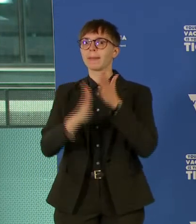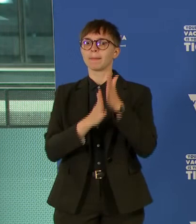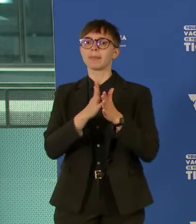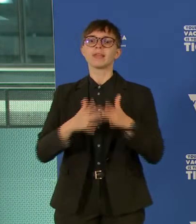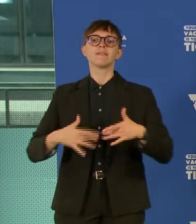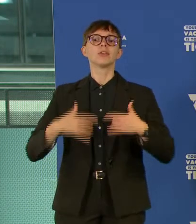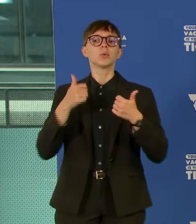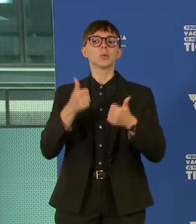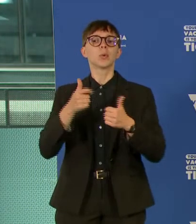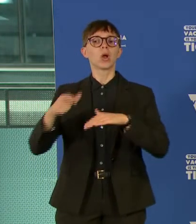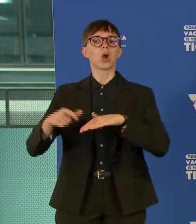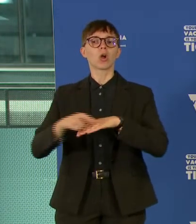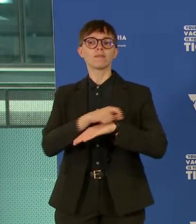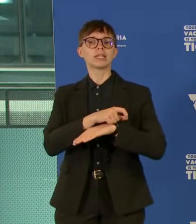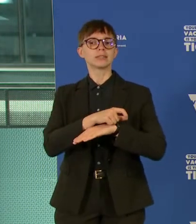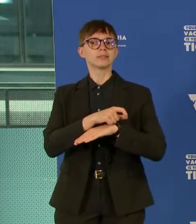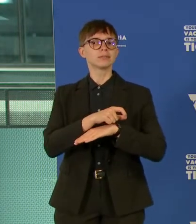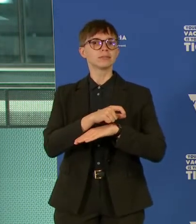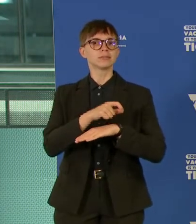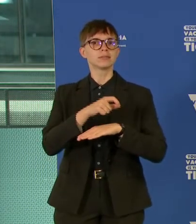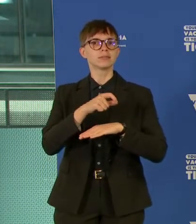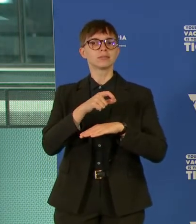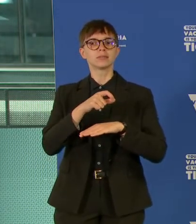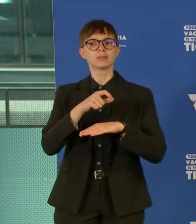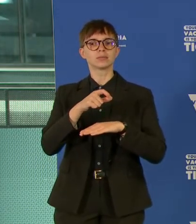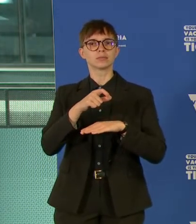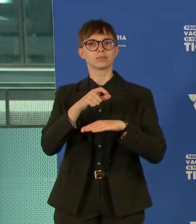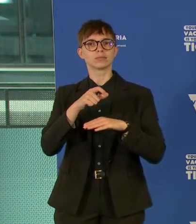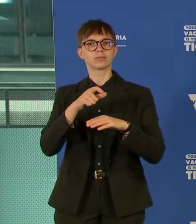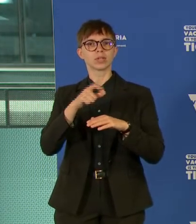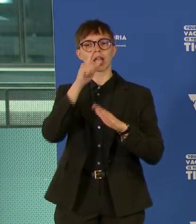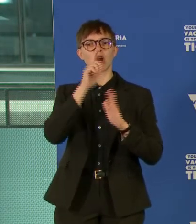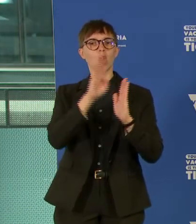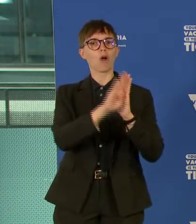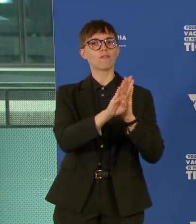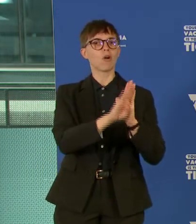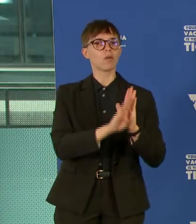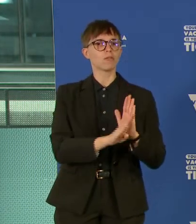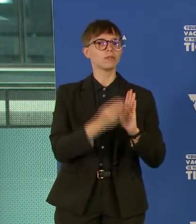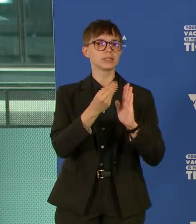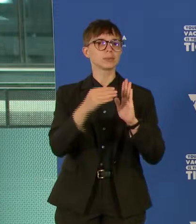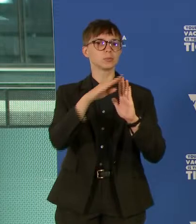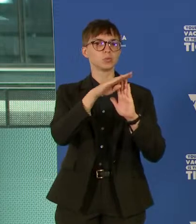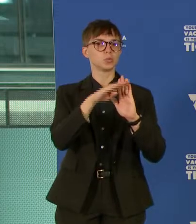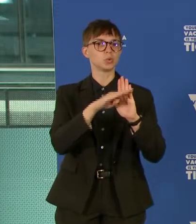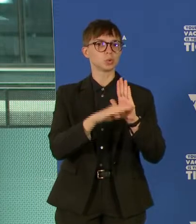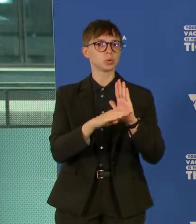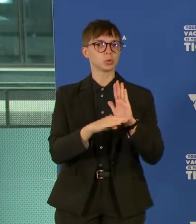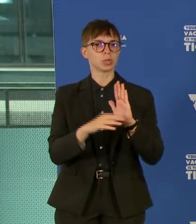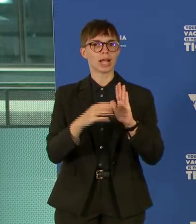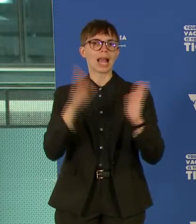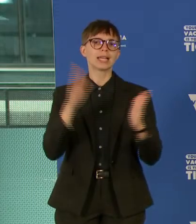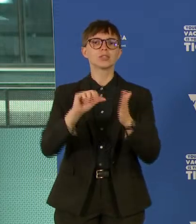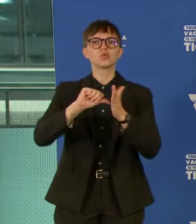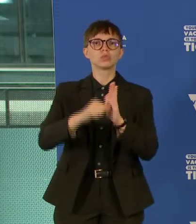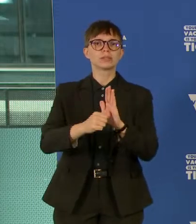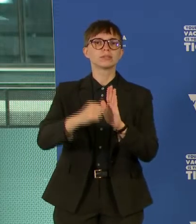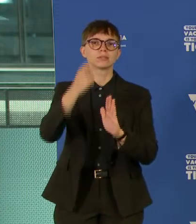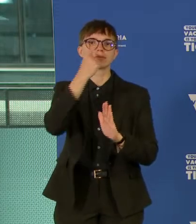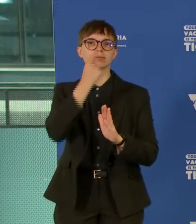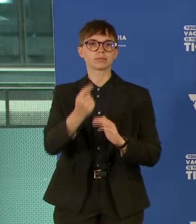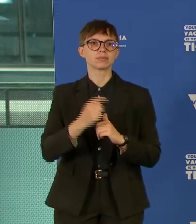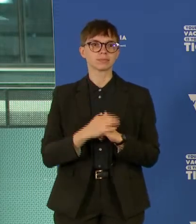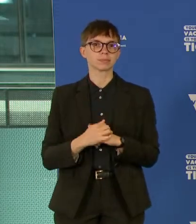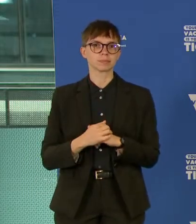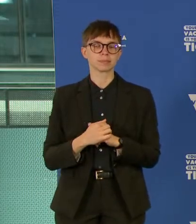that further restrictions are really not proportionate or necessary. Of course, there's more to do. We've still